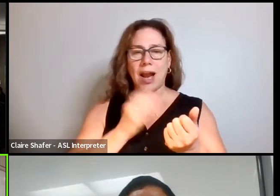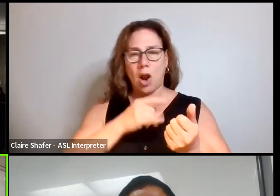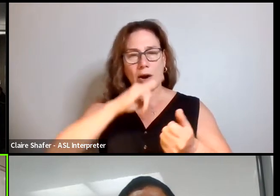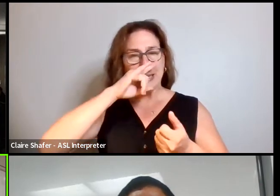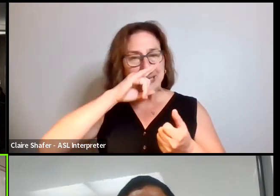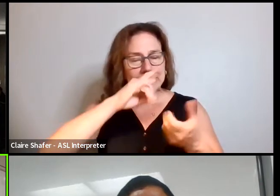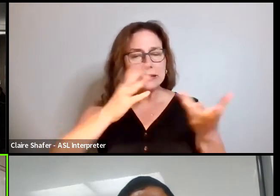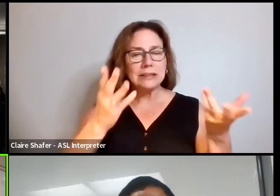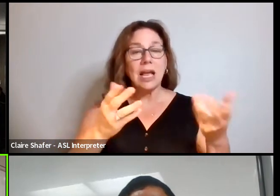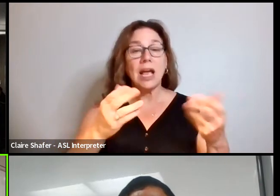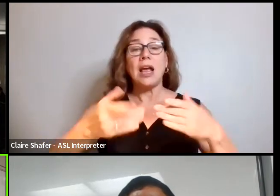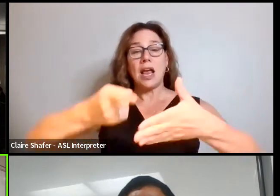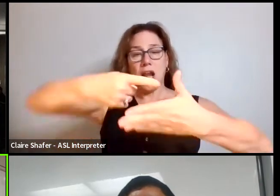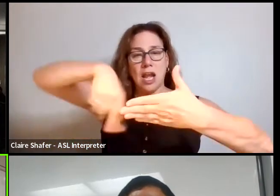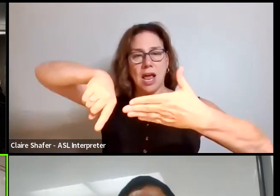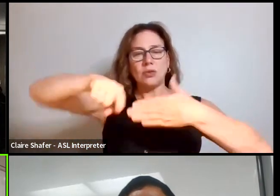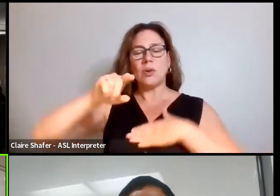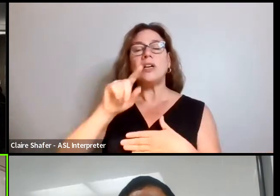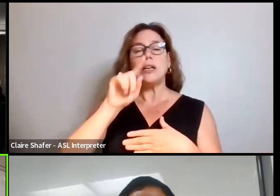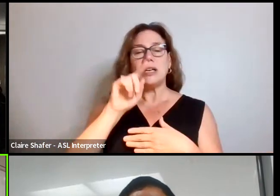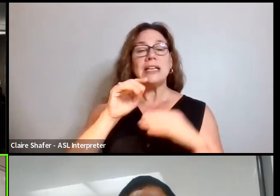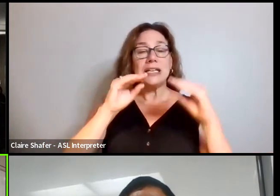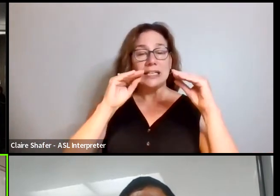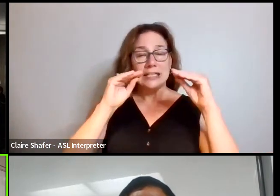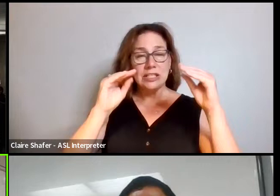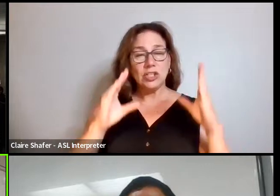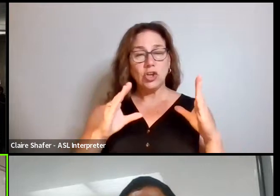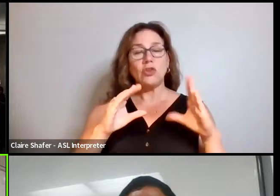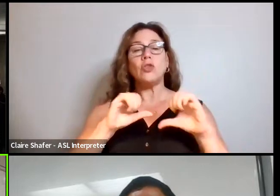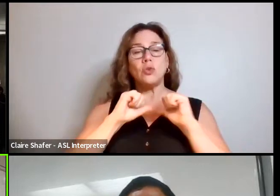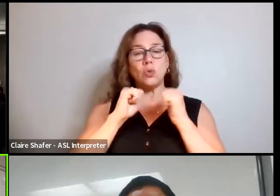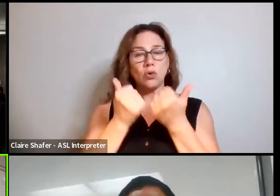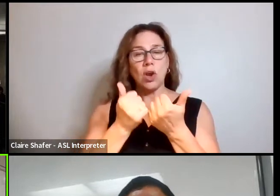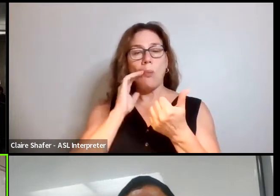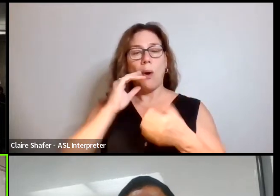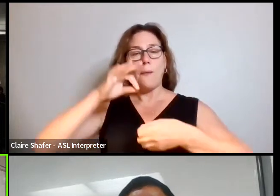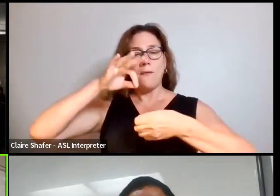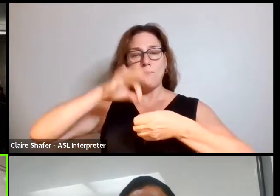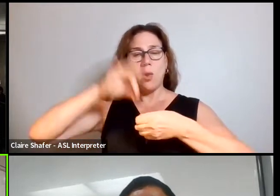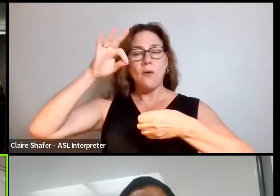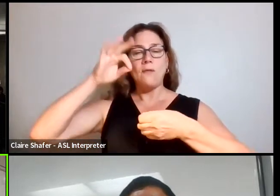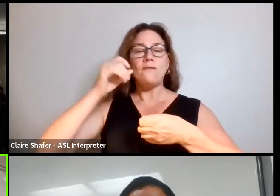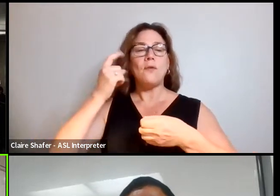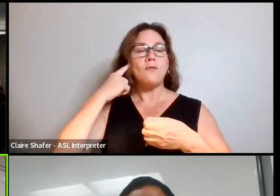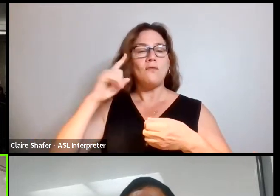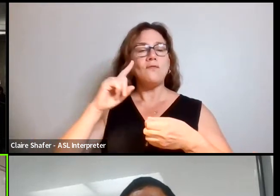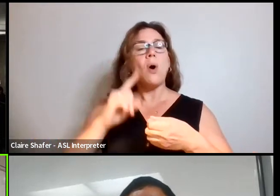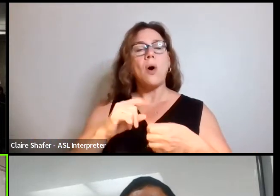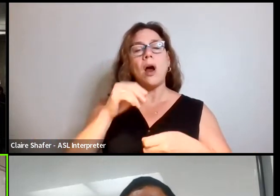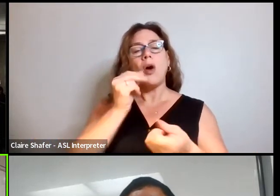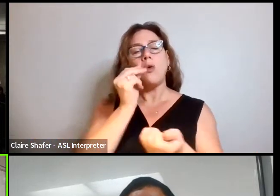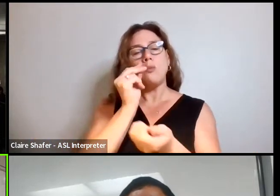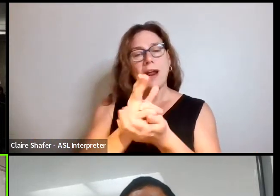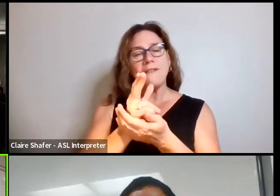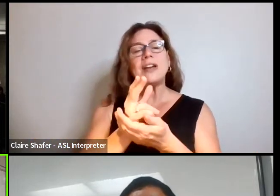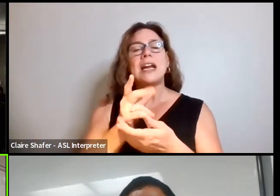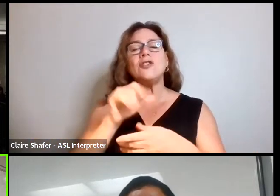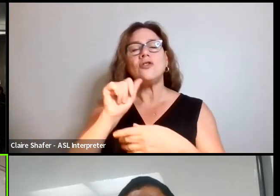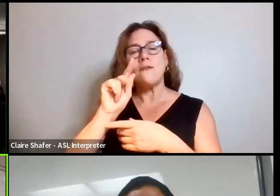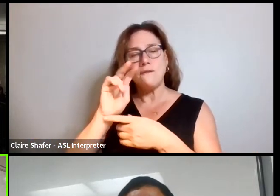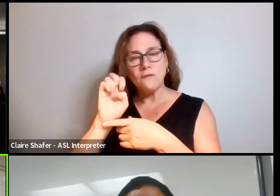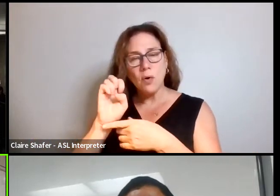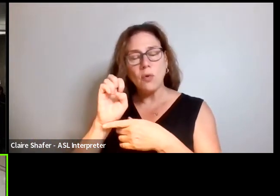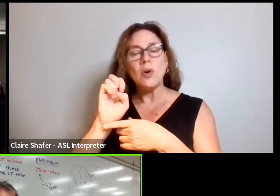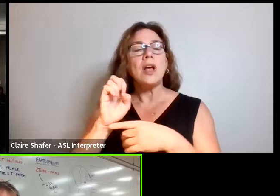week, the Teachers Association will be voting for a ratification vote of the tentative agreement that was reached in June